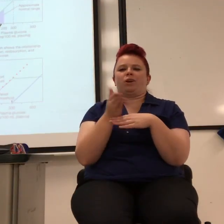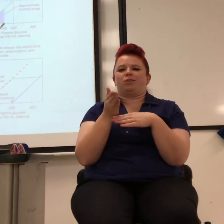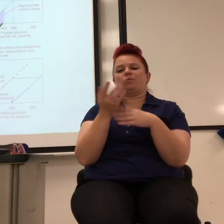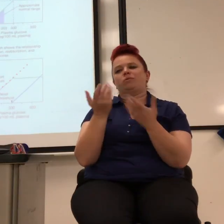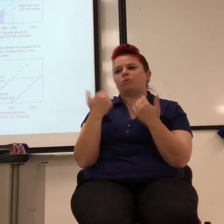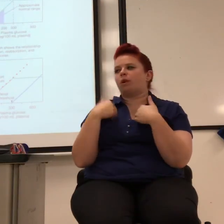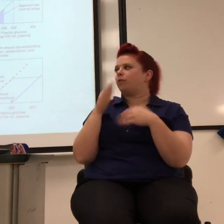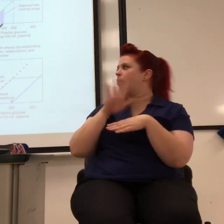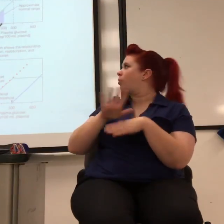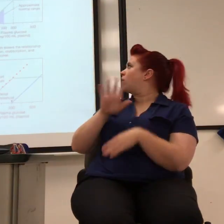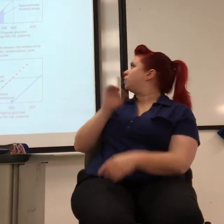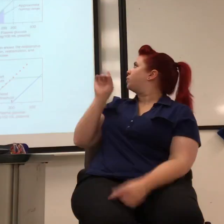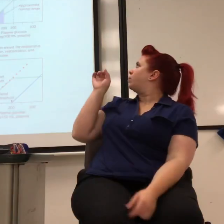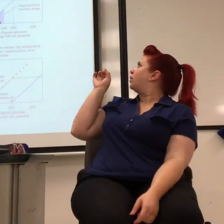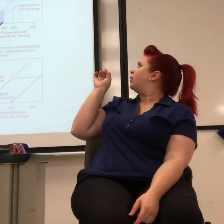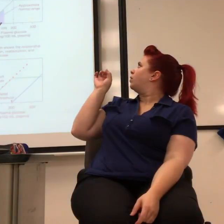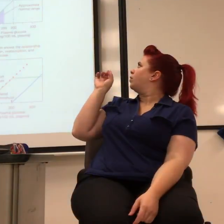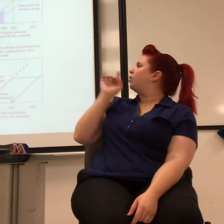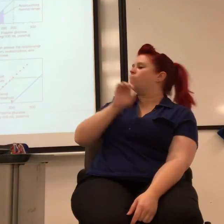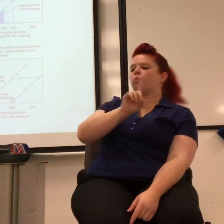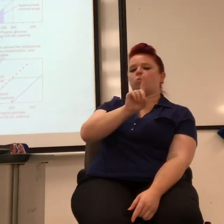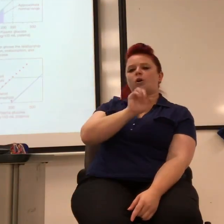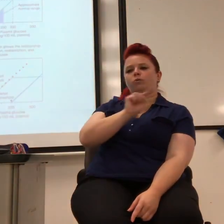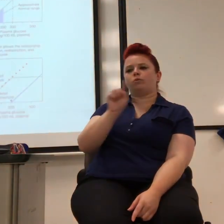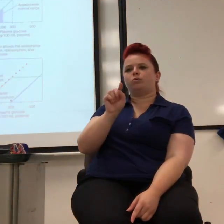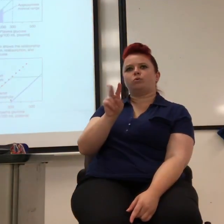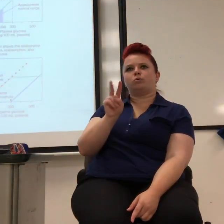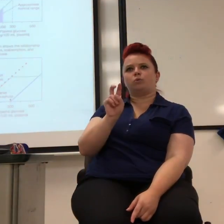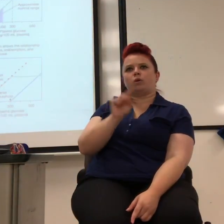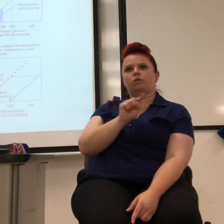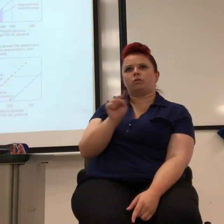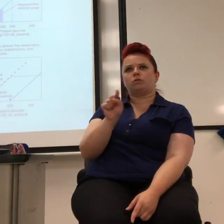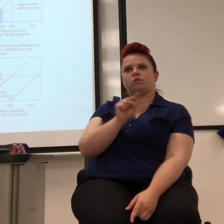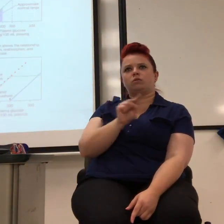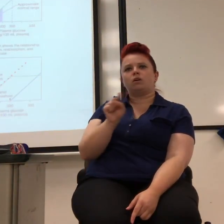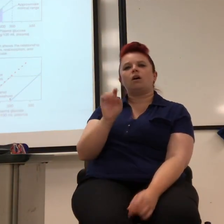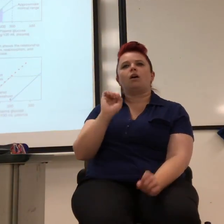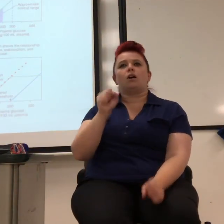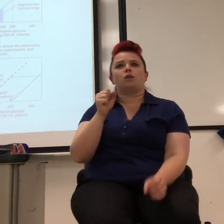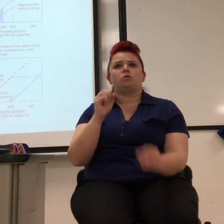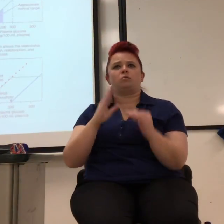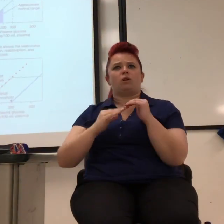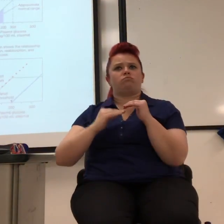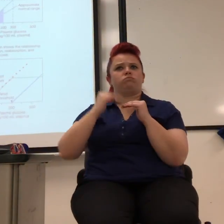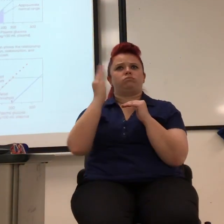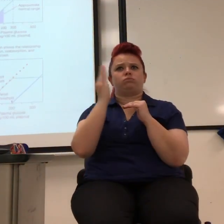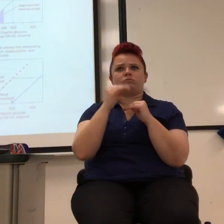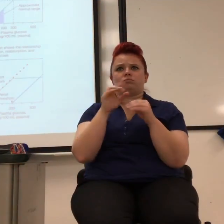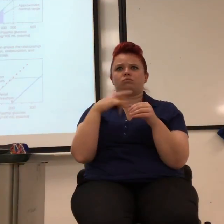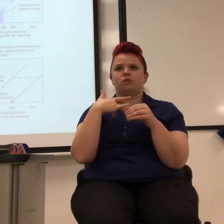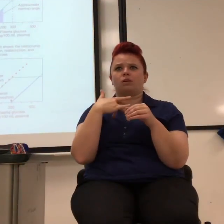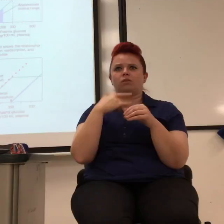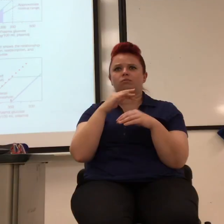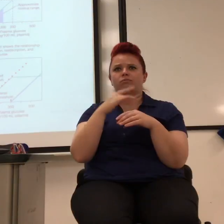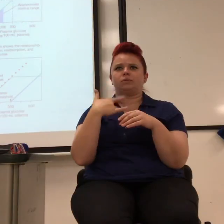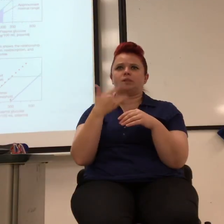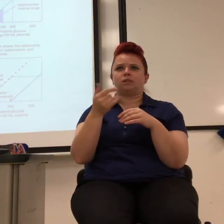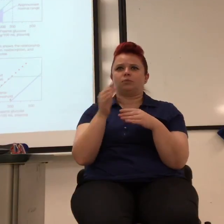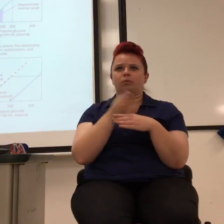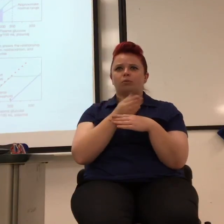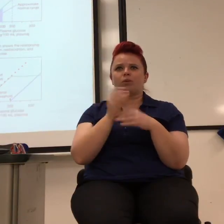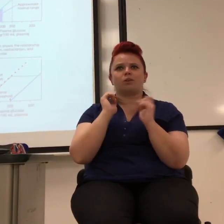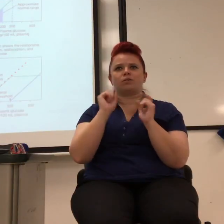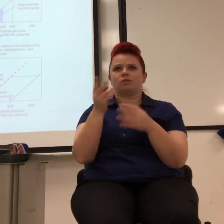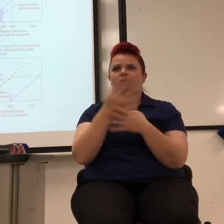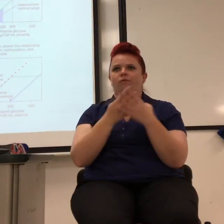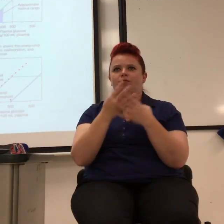here. Okay? You can go well past the normal range, and it's all filtered.